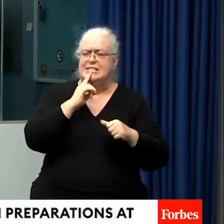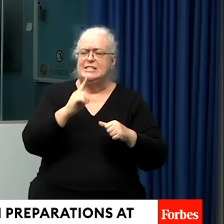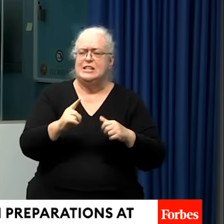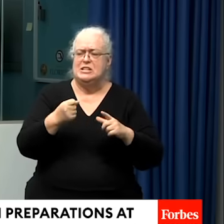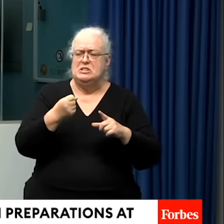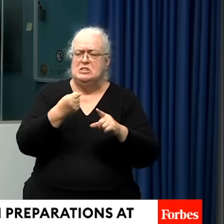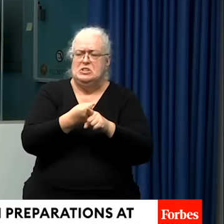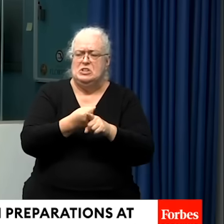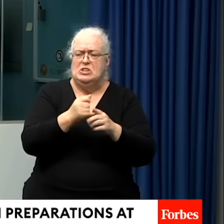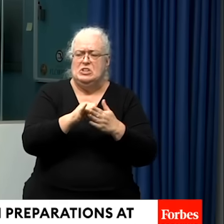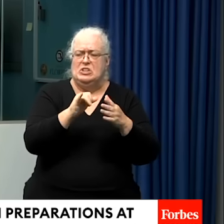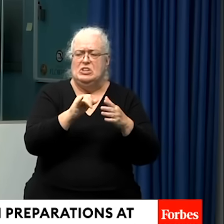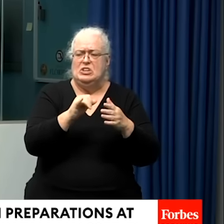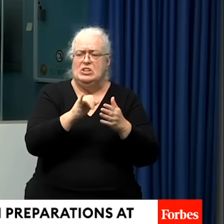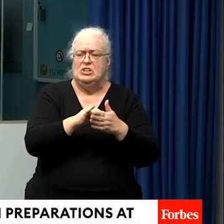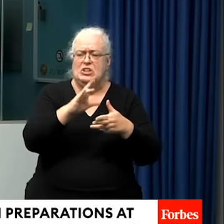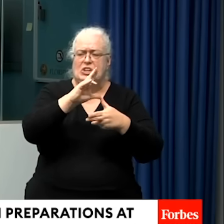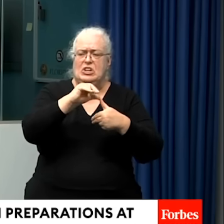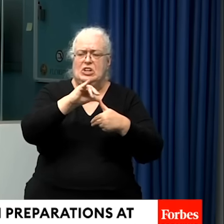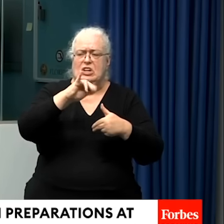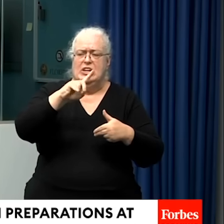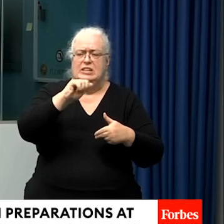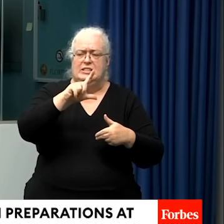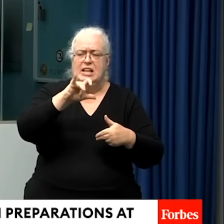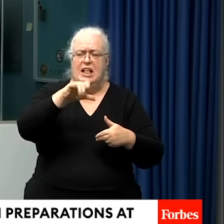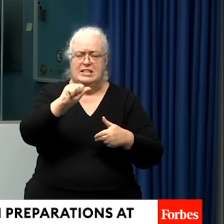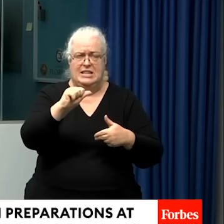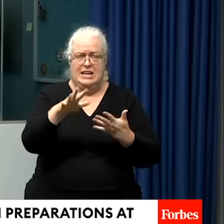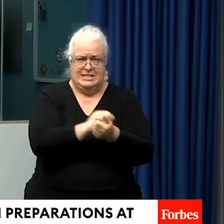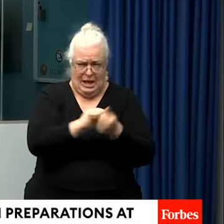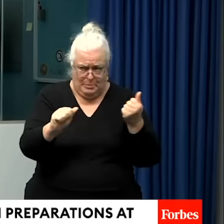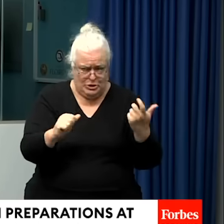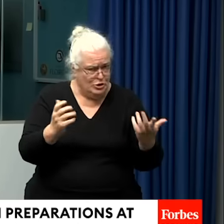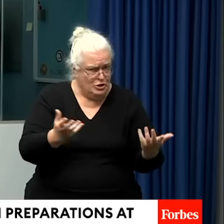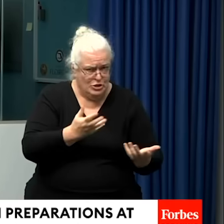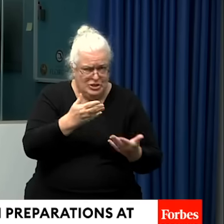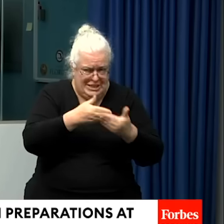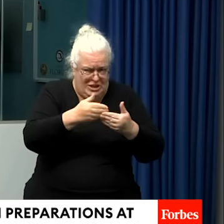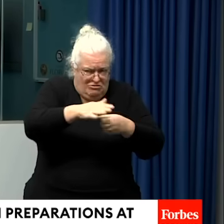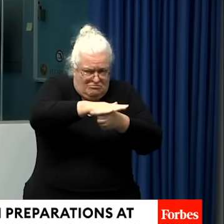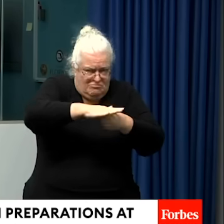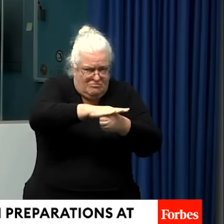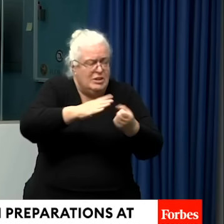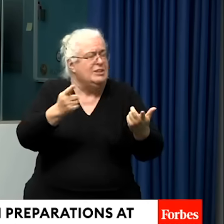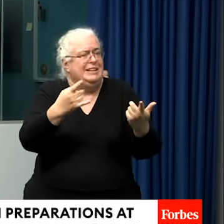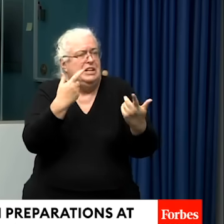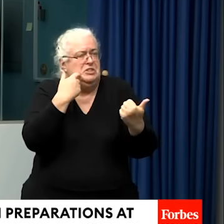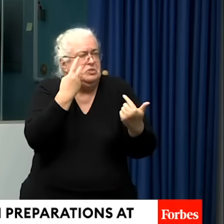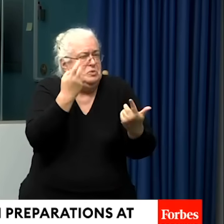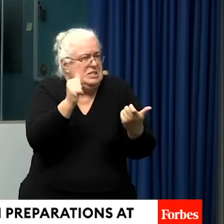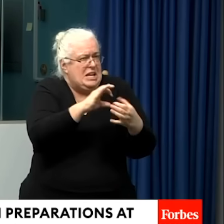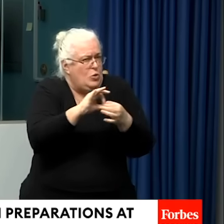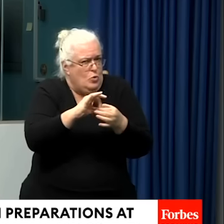against the Hurricane Idalia damage. I guess can kind of talk about kind of the coordination between the two, like in your